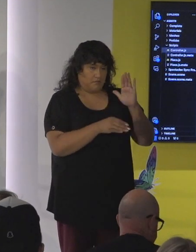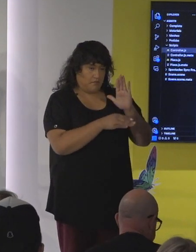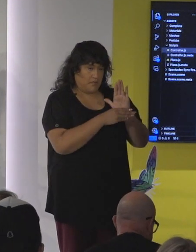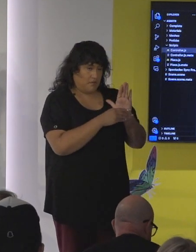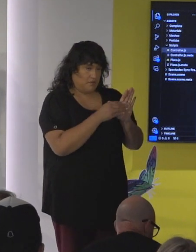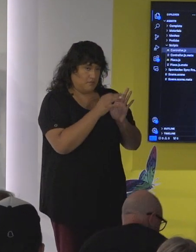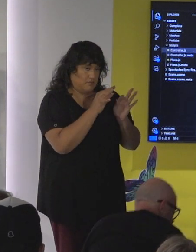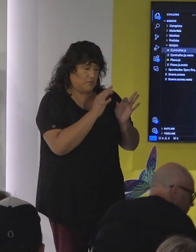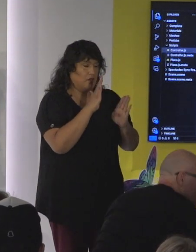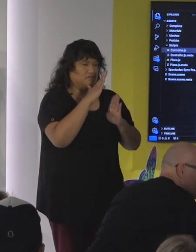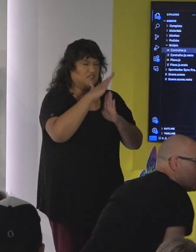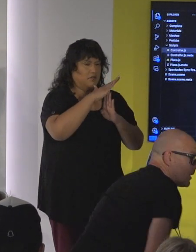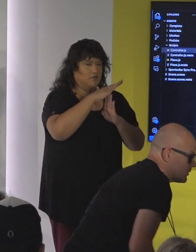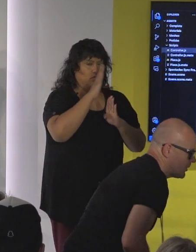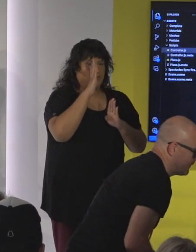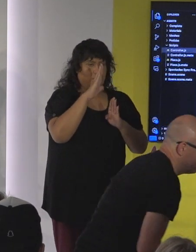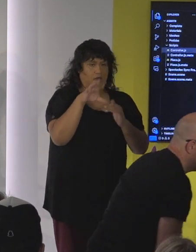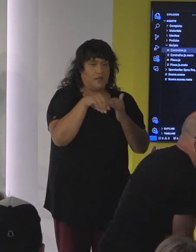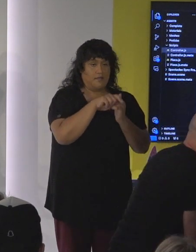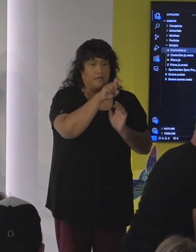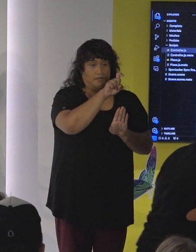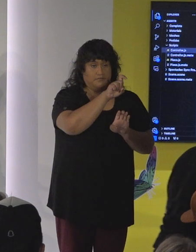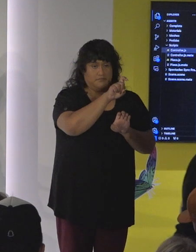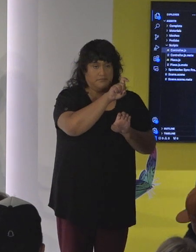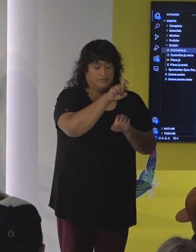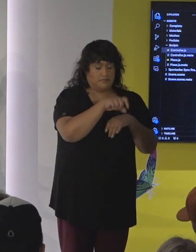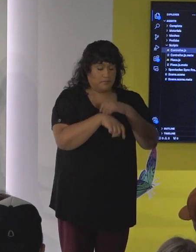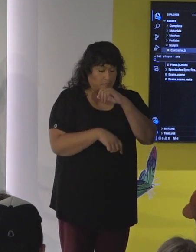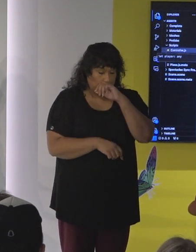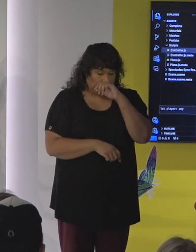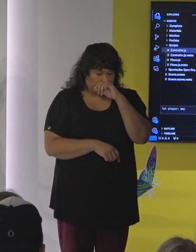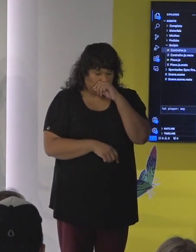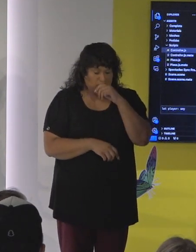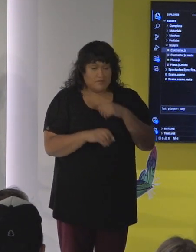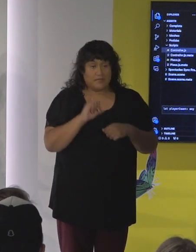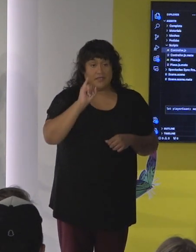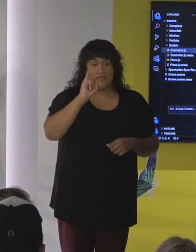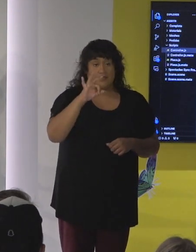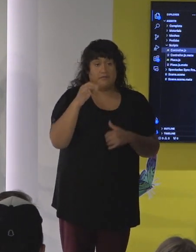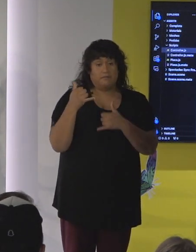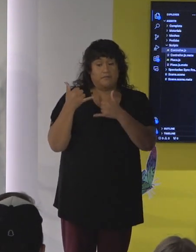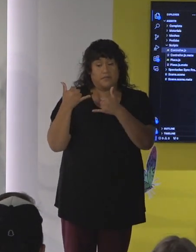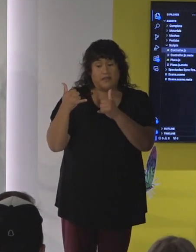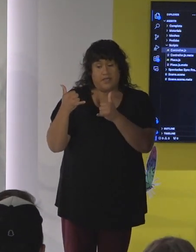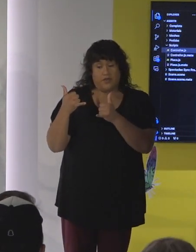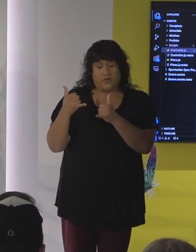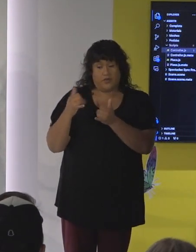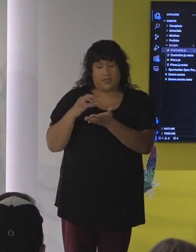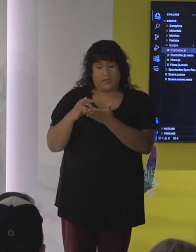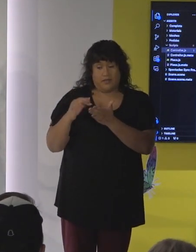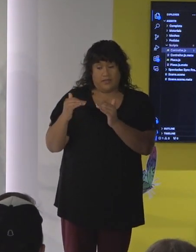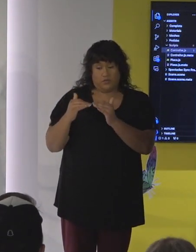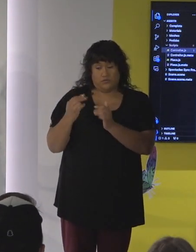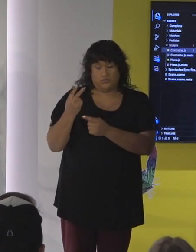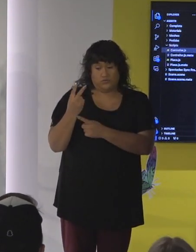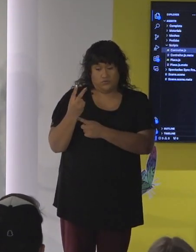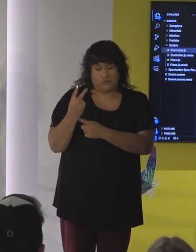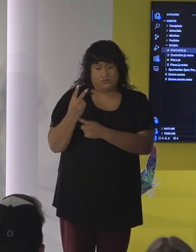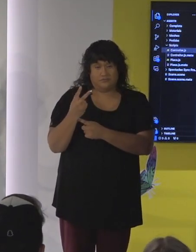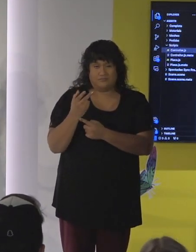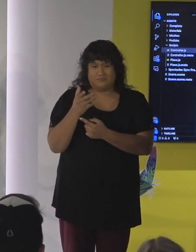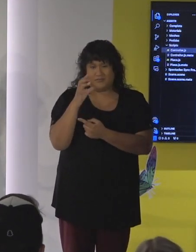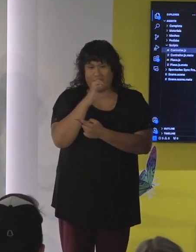top, is going to be X. If player count equals 2, you can probably guess